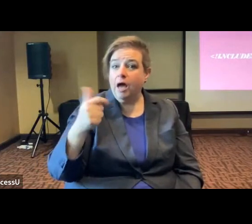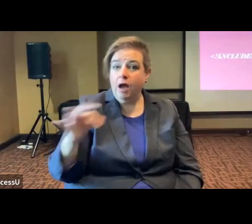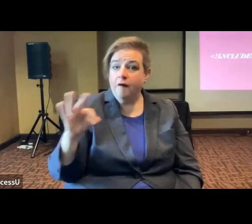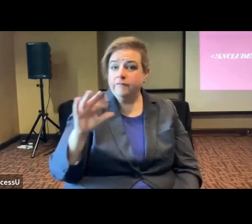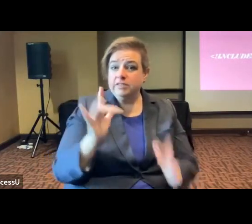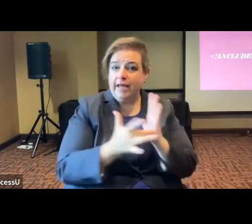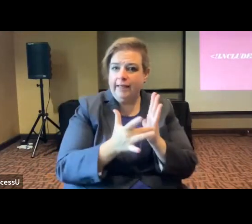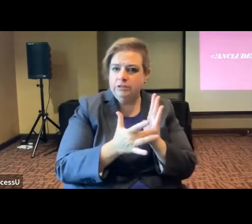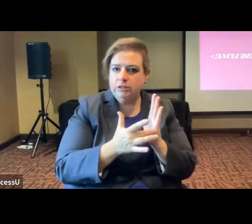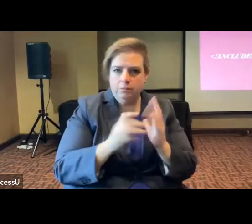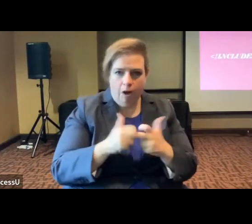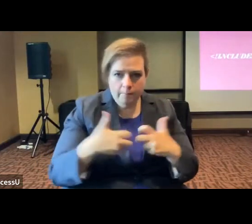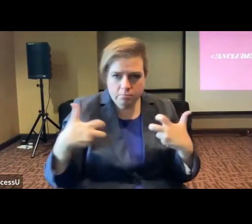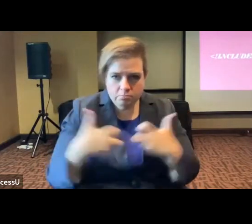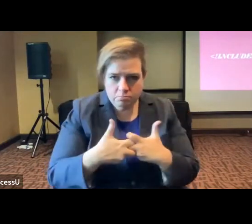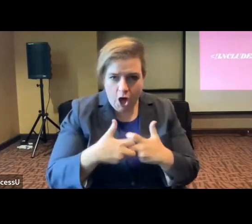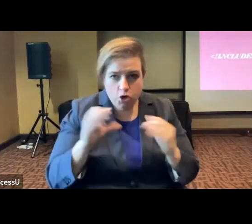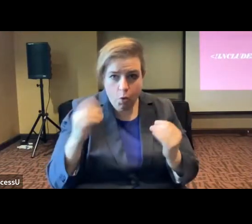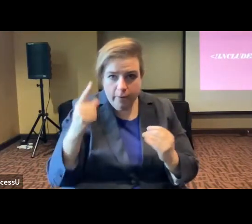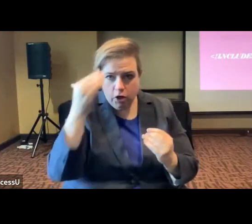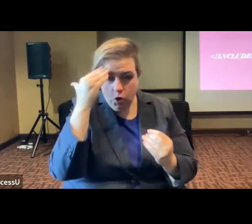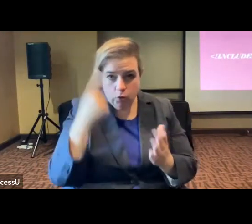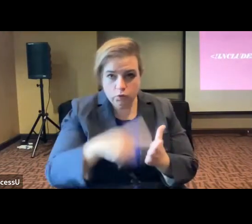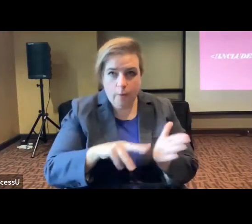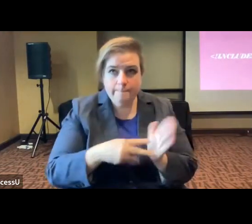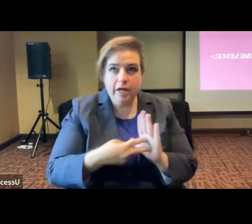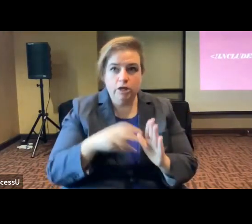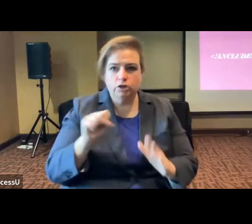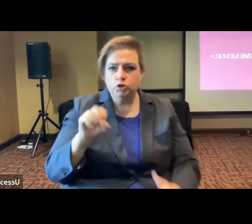who Susan Sontag is.